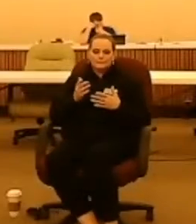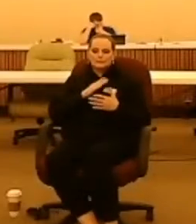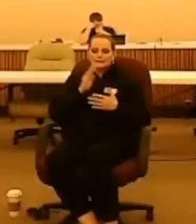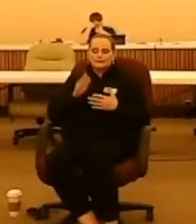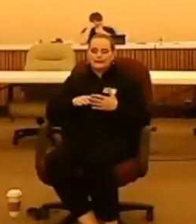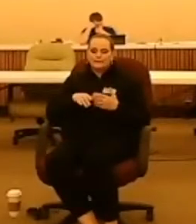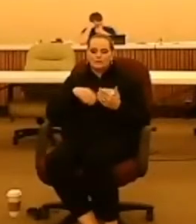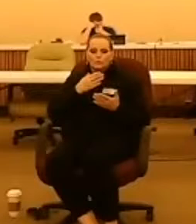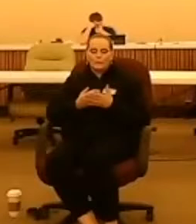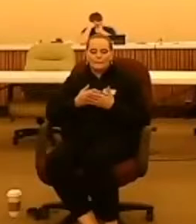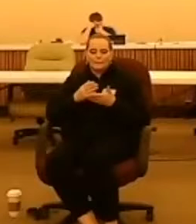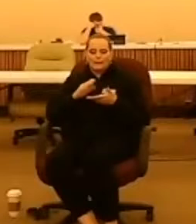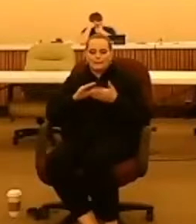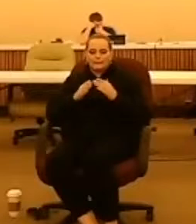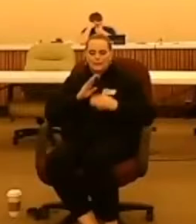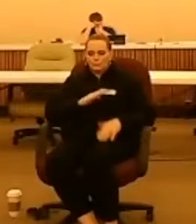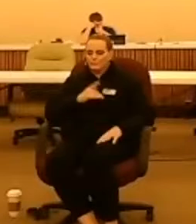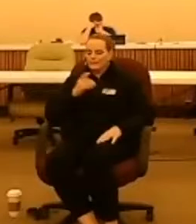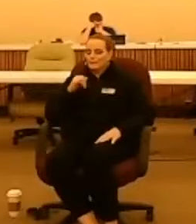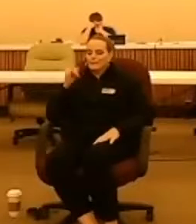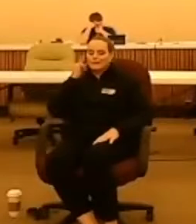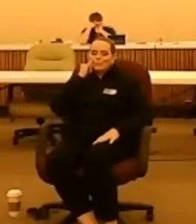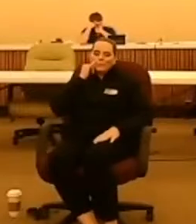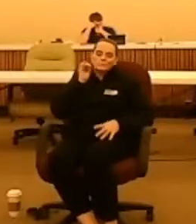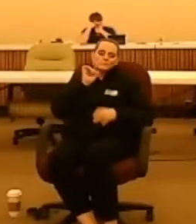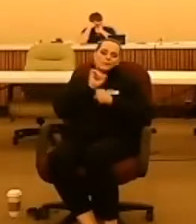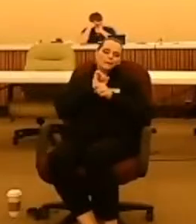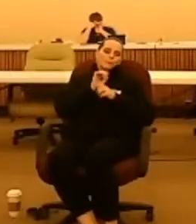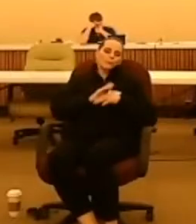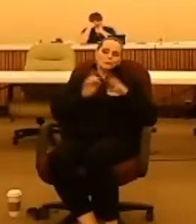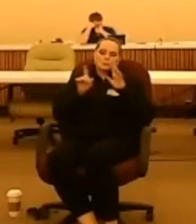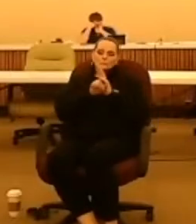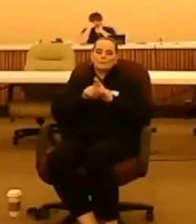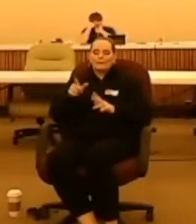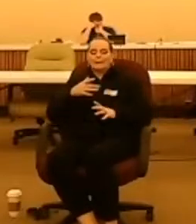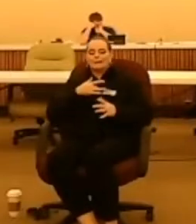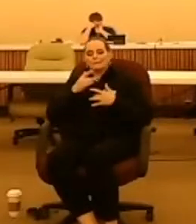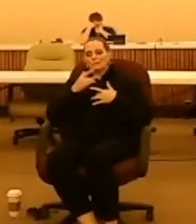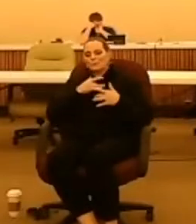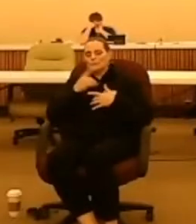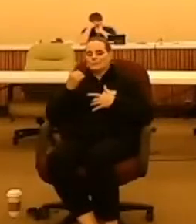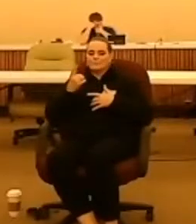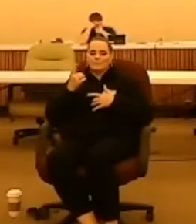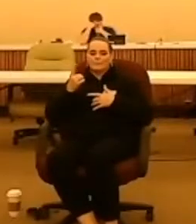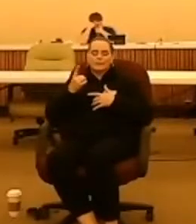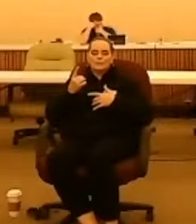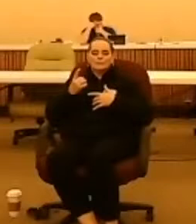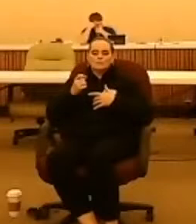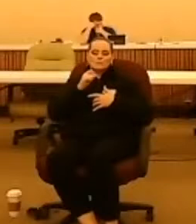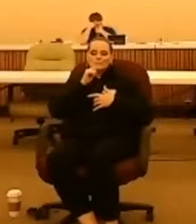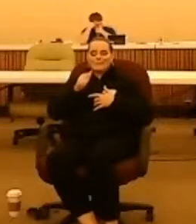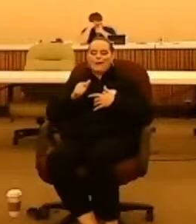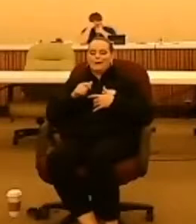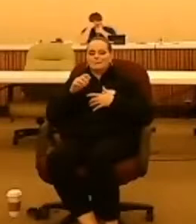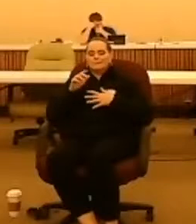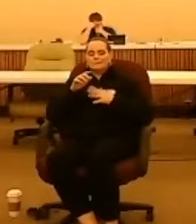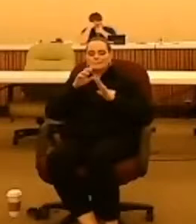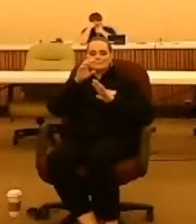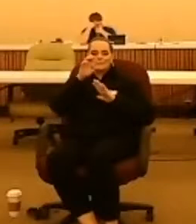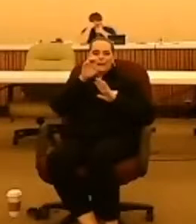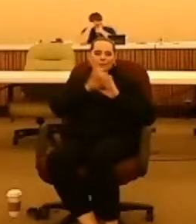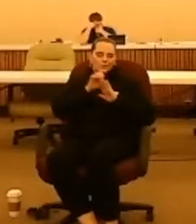town board. I mean, if an employee came and they had a concern that something was unethical,